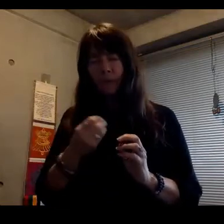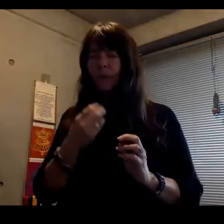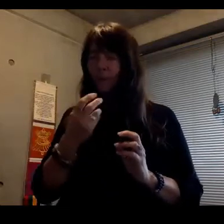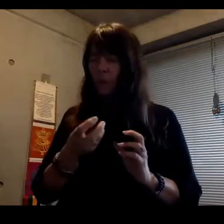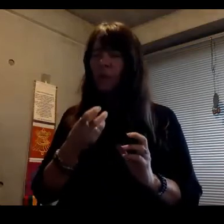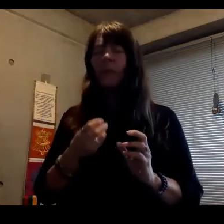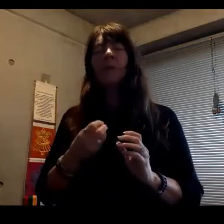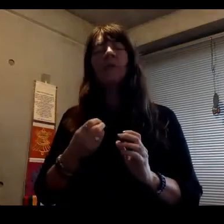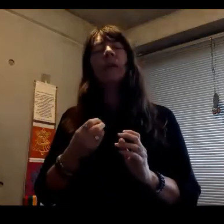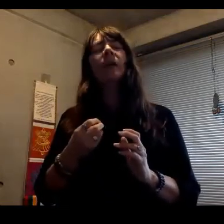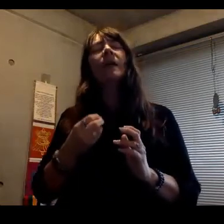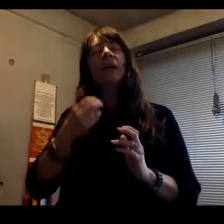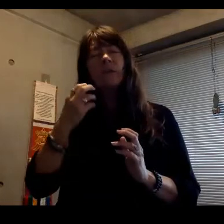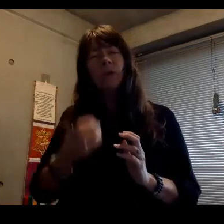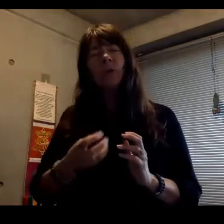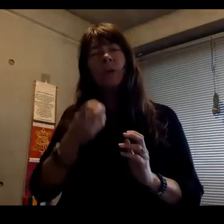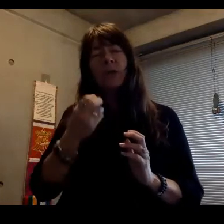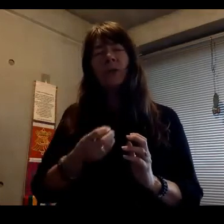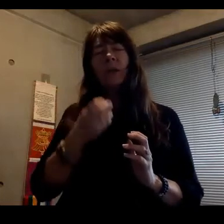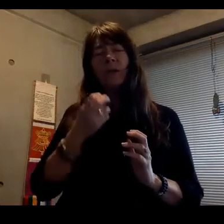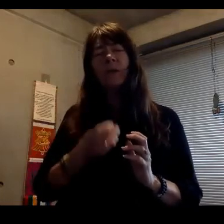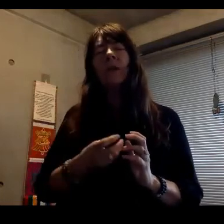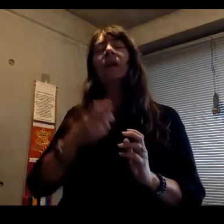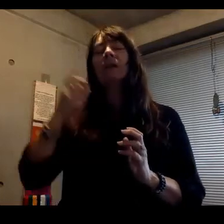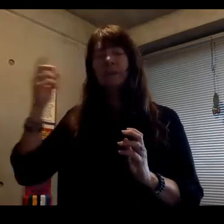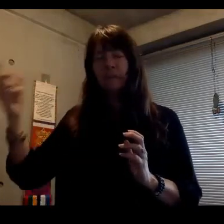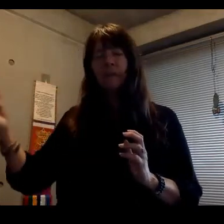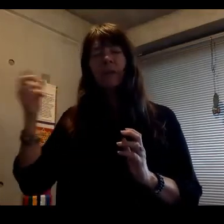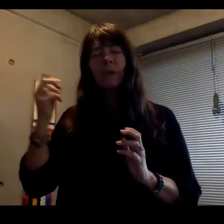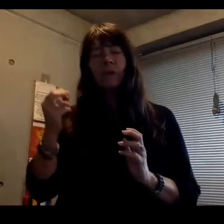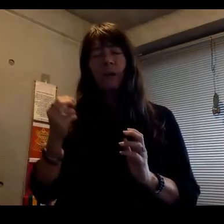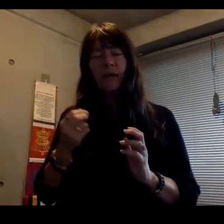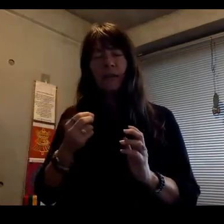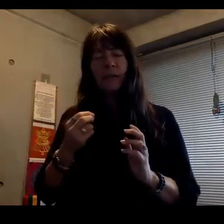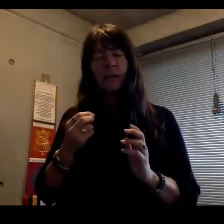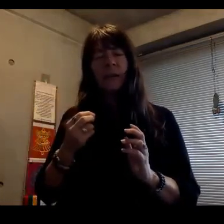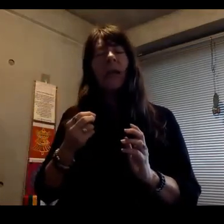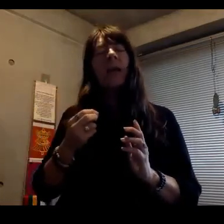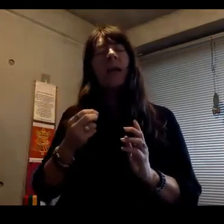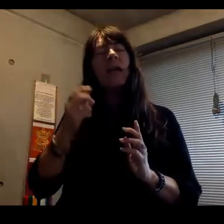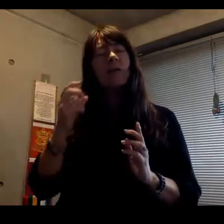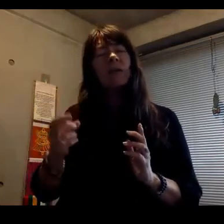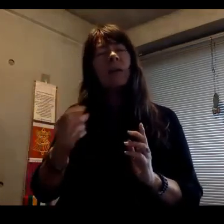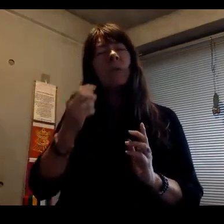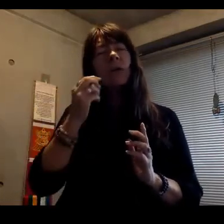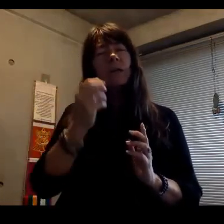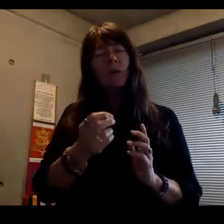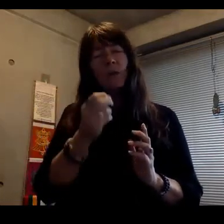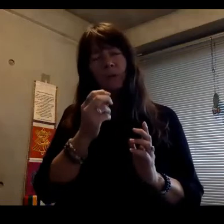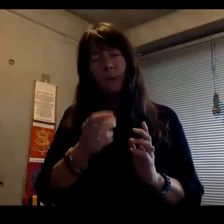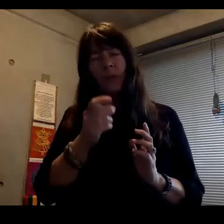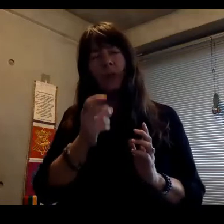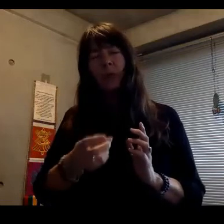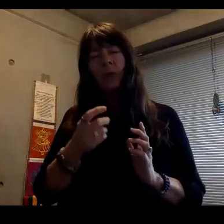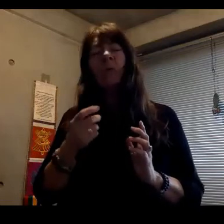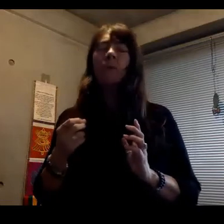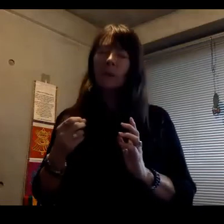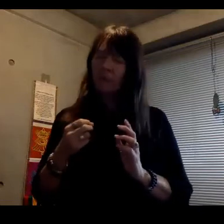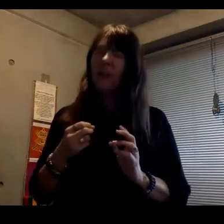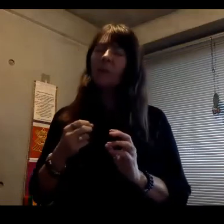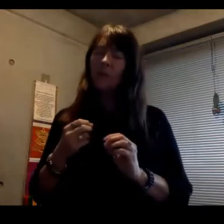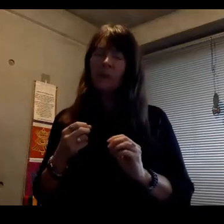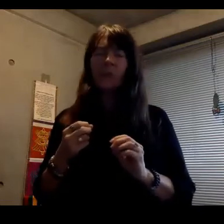to, the ones who live in fear, if you wish to live in fear, you will find it. If someone is going to ridicule